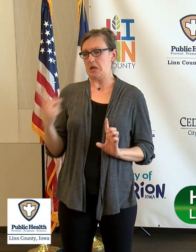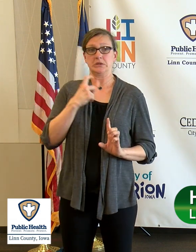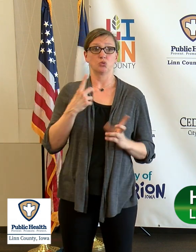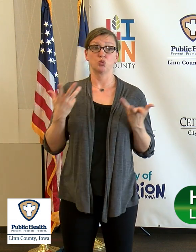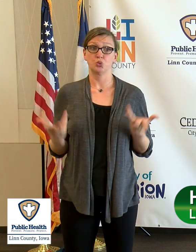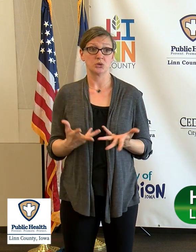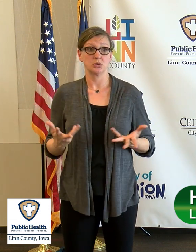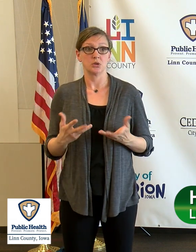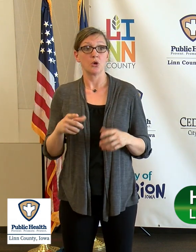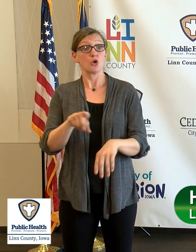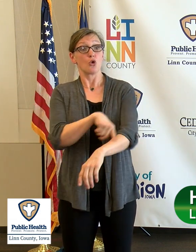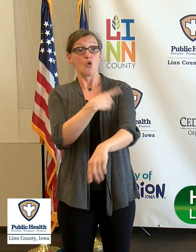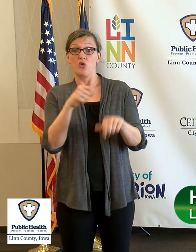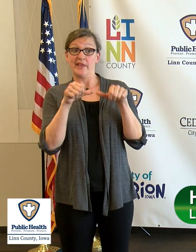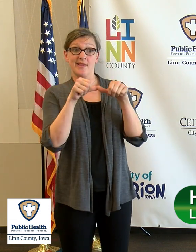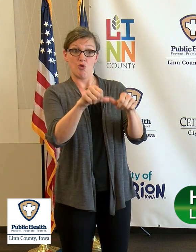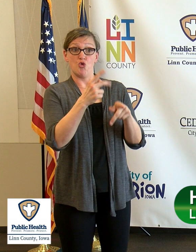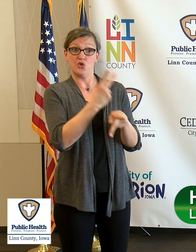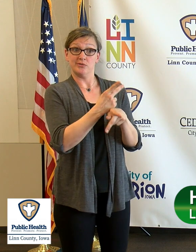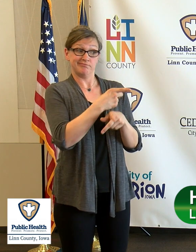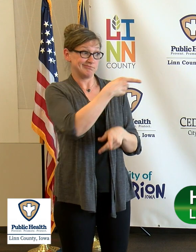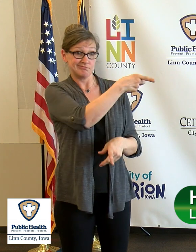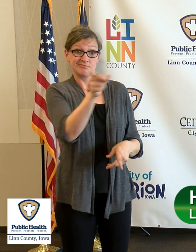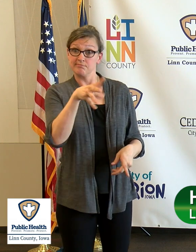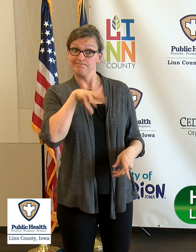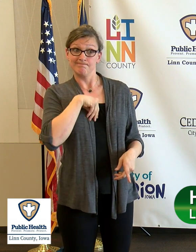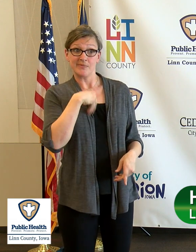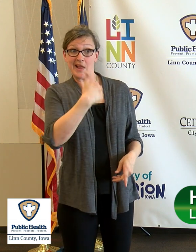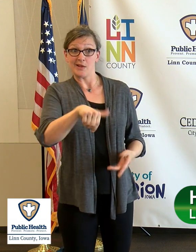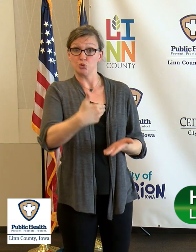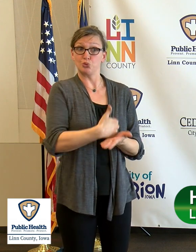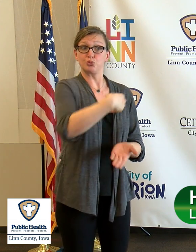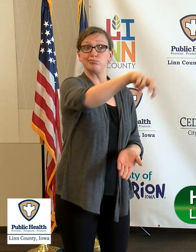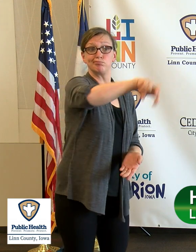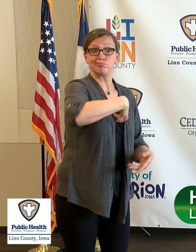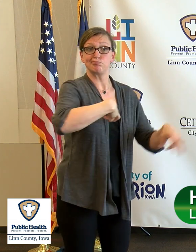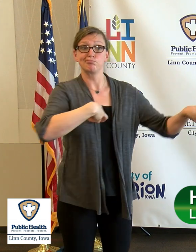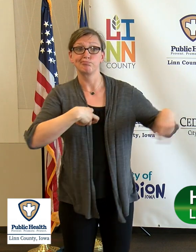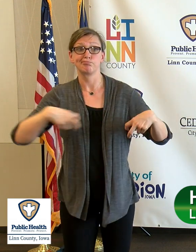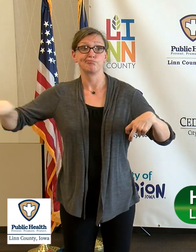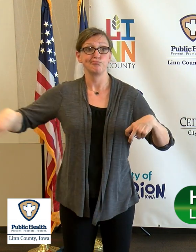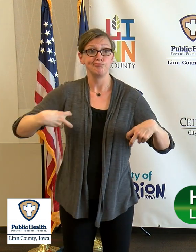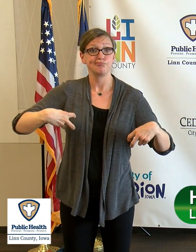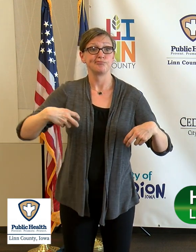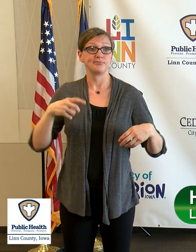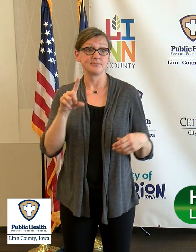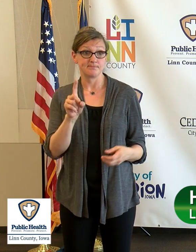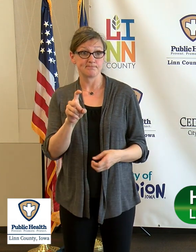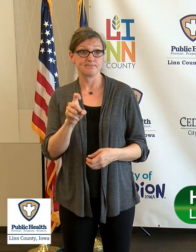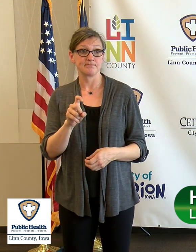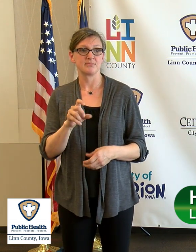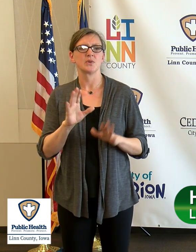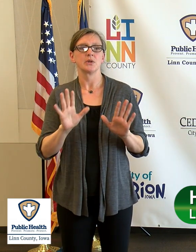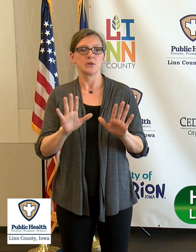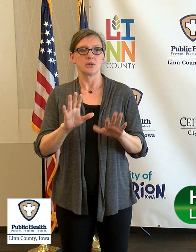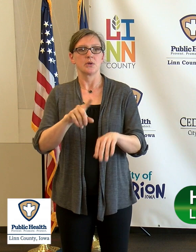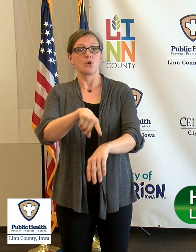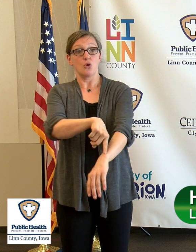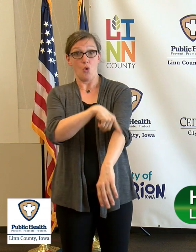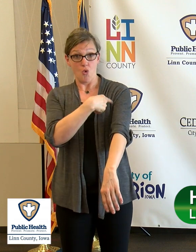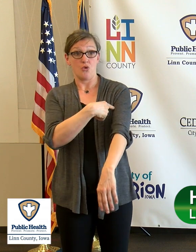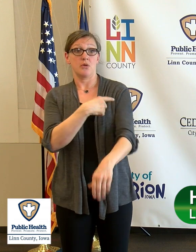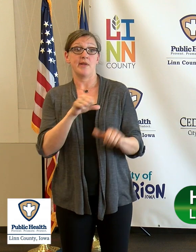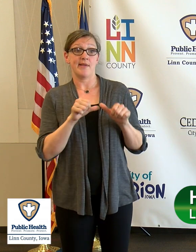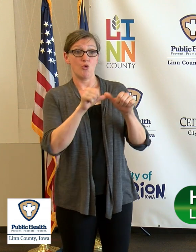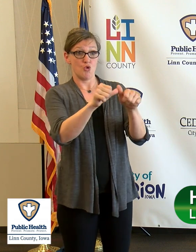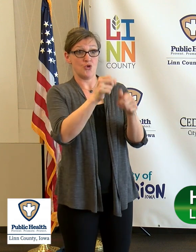so when looking at long-term care facilities, you are looking at a group of individuals that are very dedicated